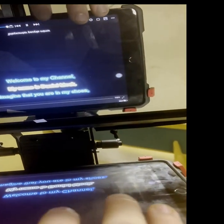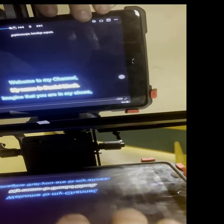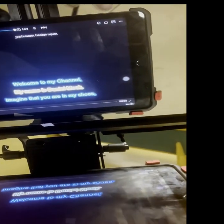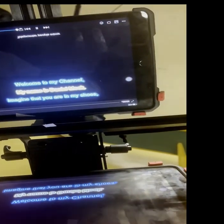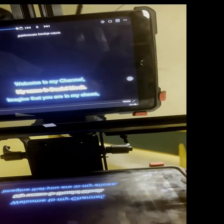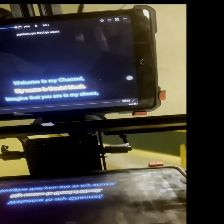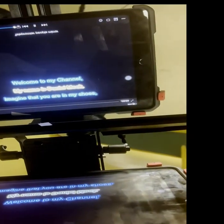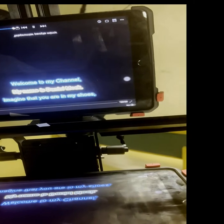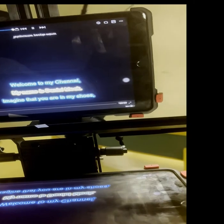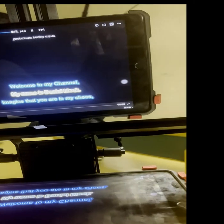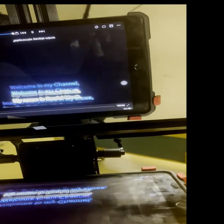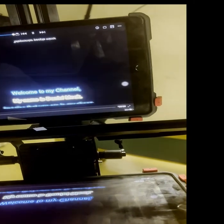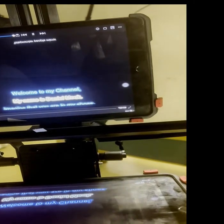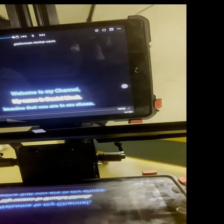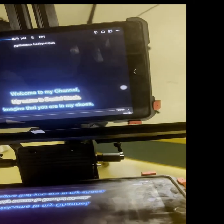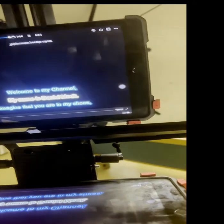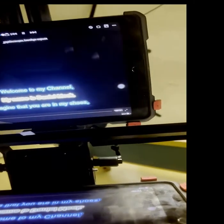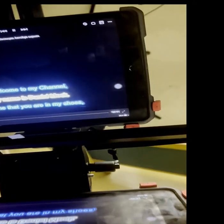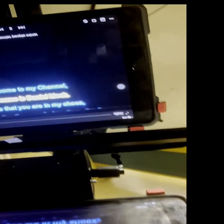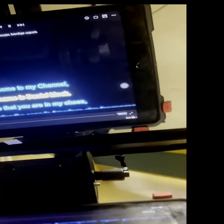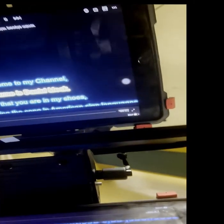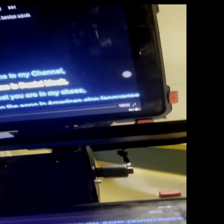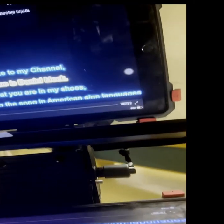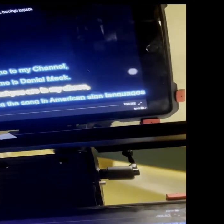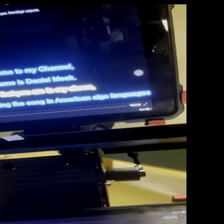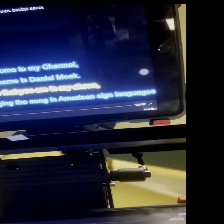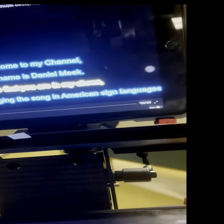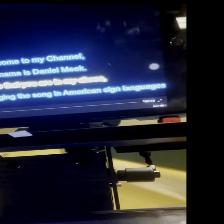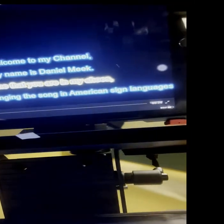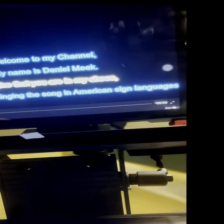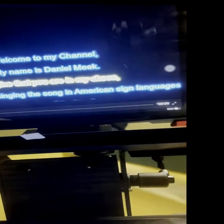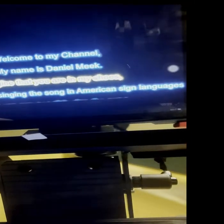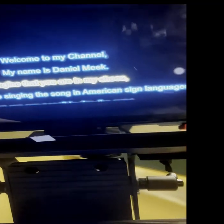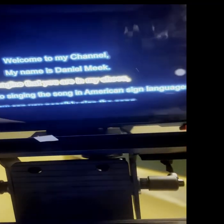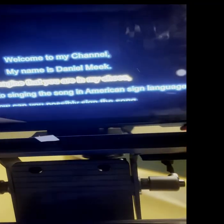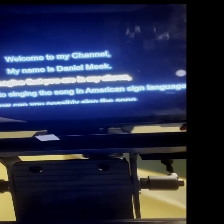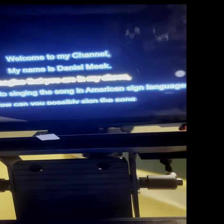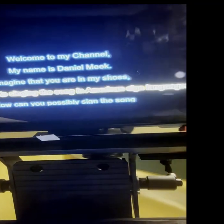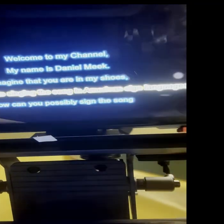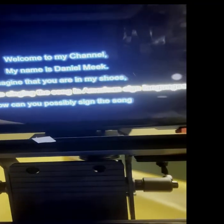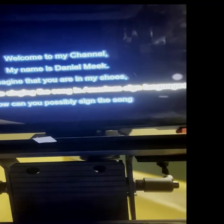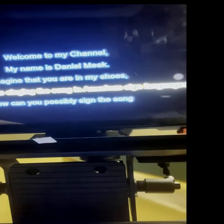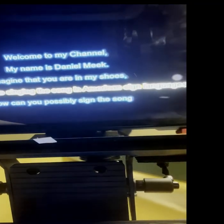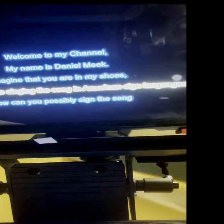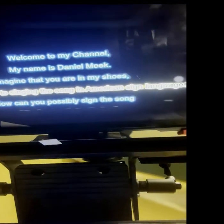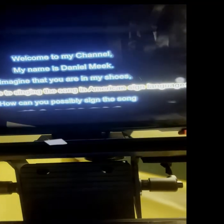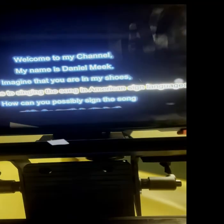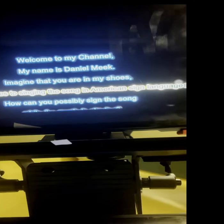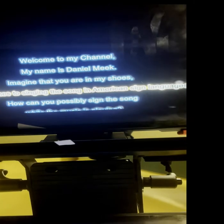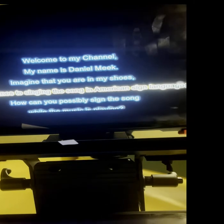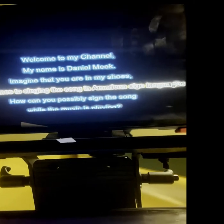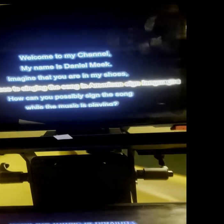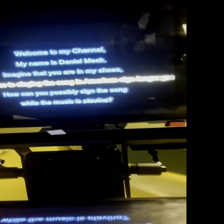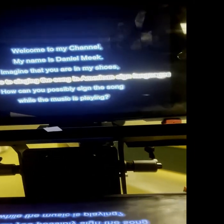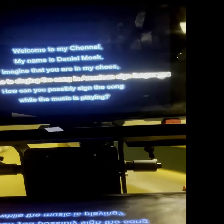Welcome to my channel. My name is Daniel Meek. Imagine that you are in my shoes when it comes to singing the song in ASL.